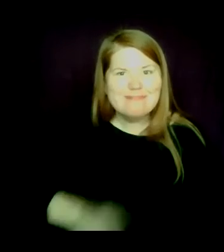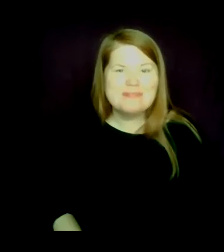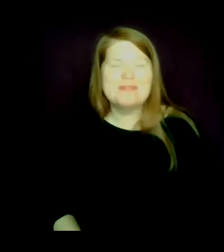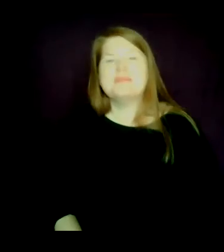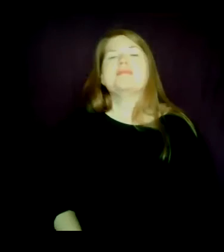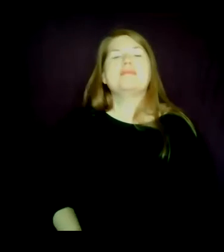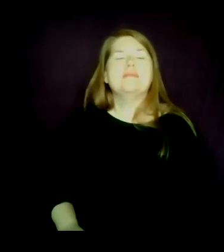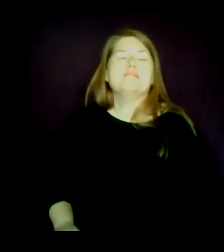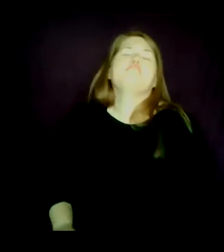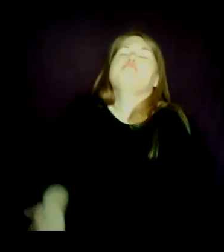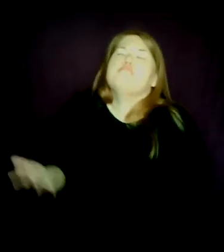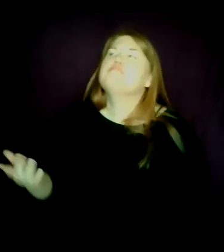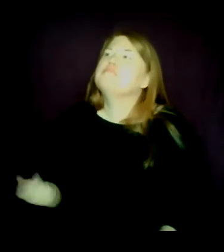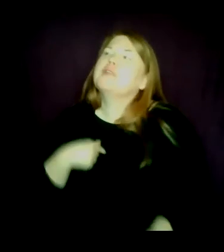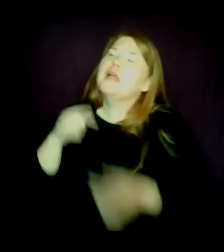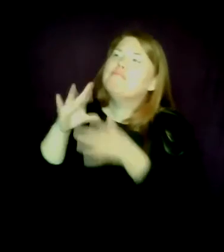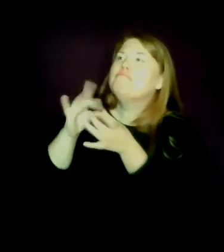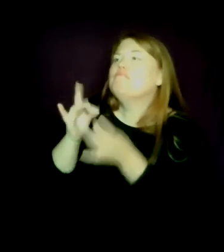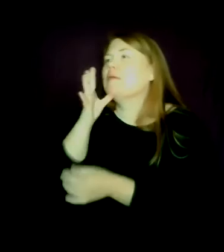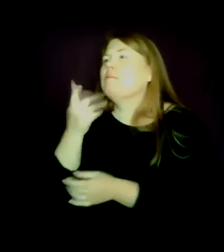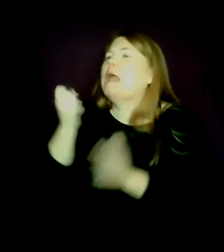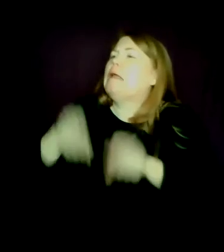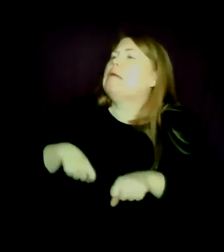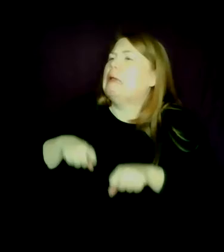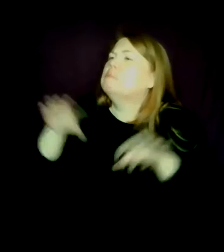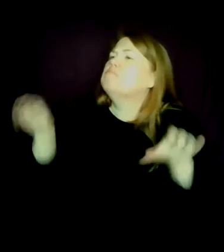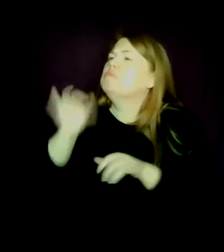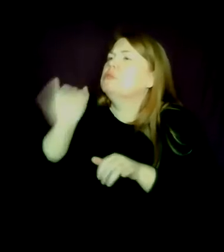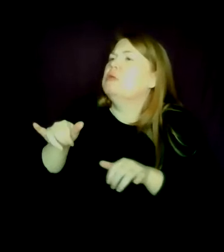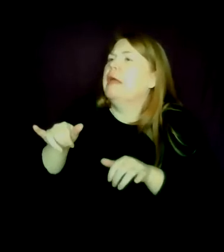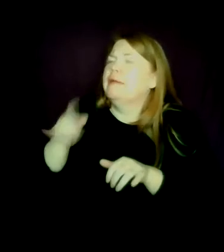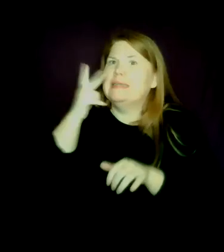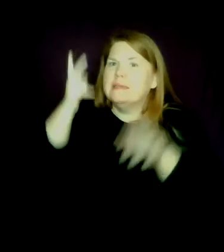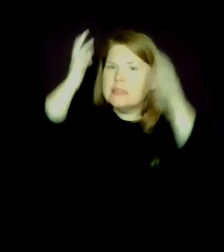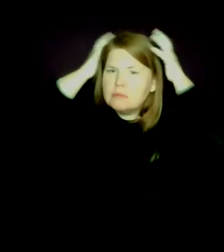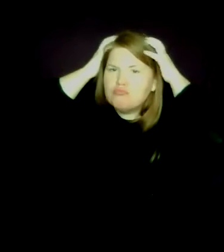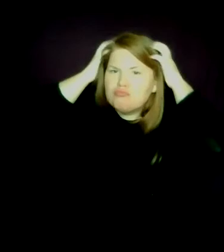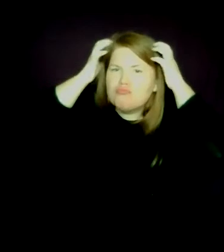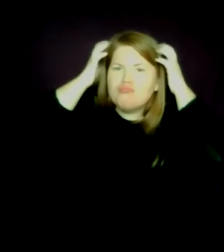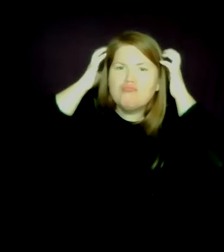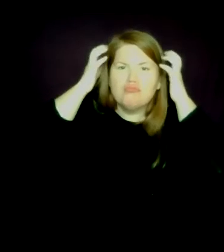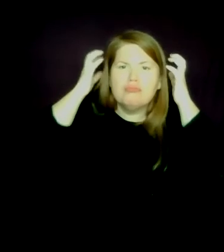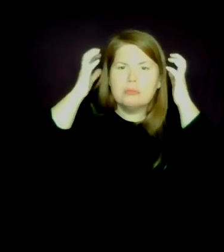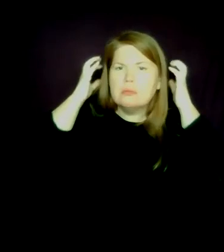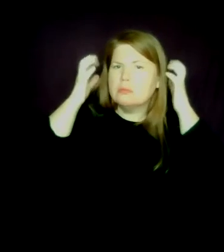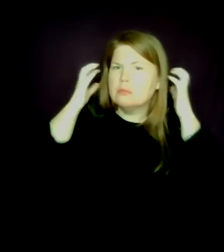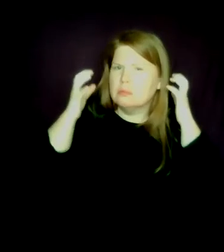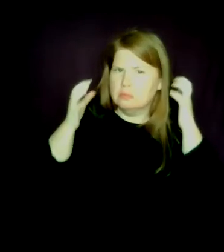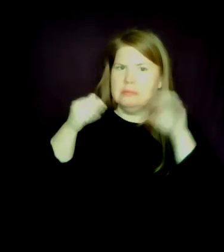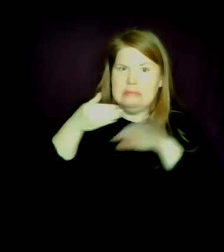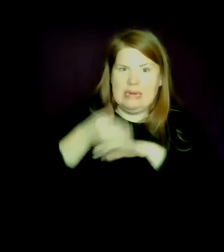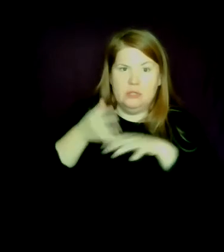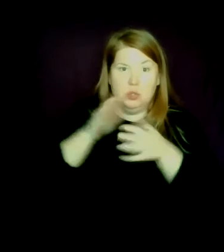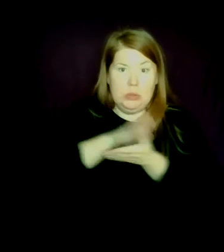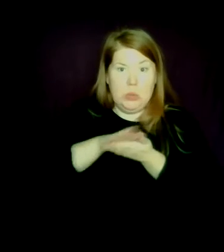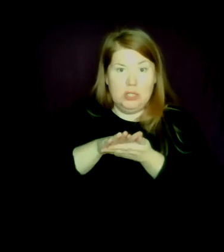I can do that, I tell Mama as I watch her rub conditioner through Tiffany's hair after she's washed it.